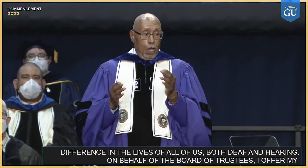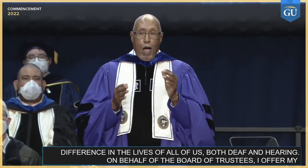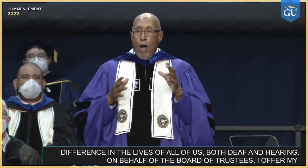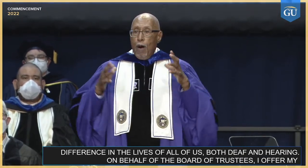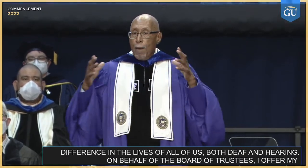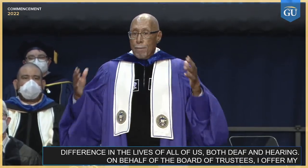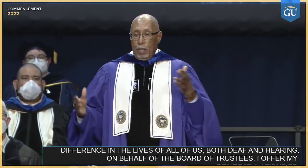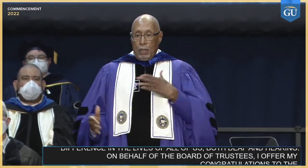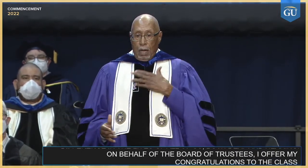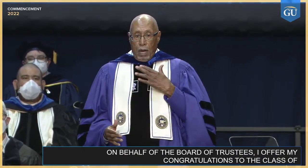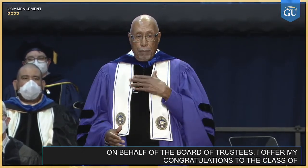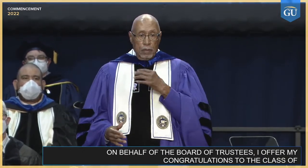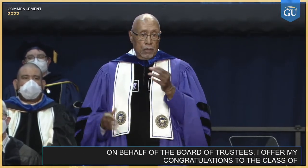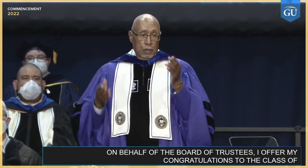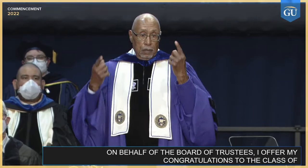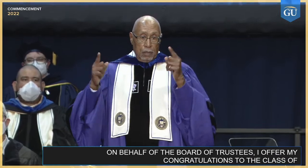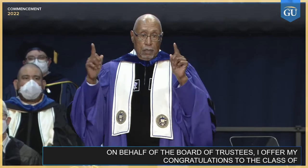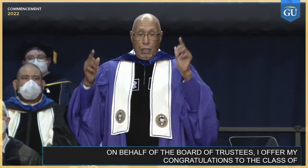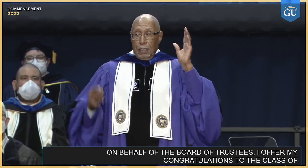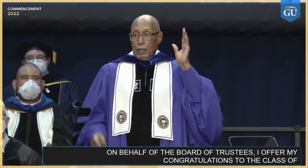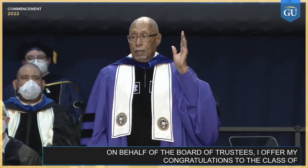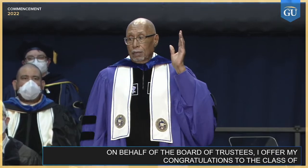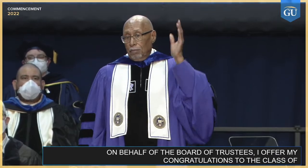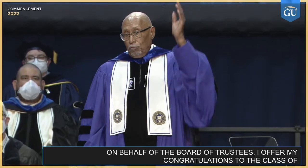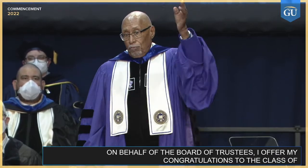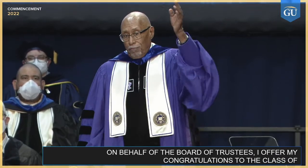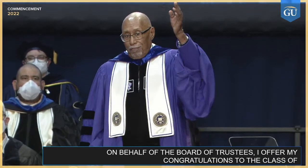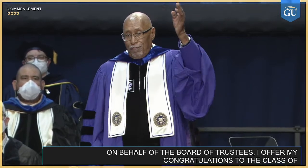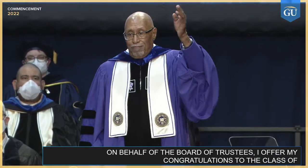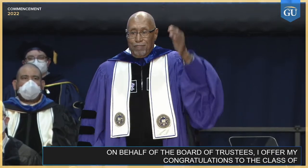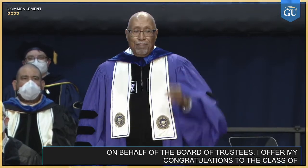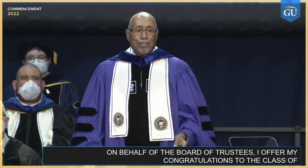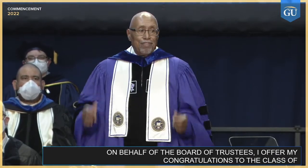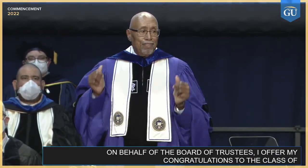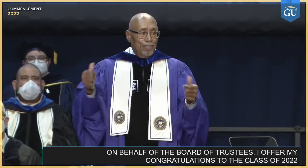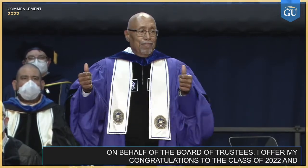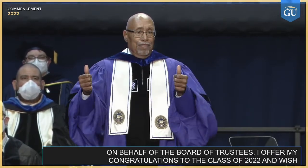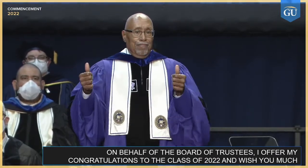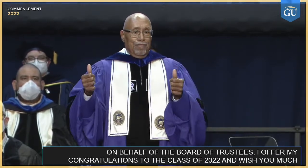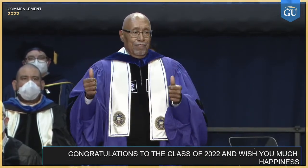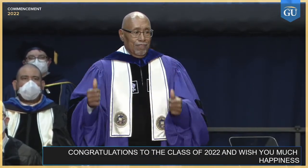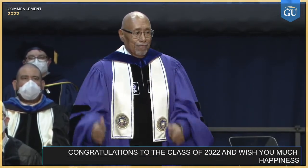of 2022 and wish you much happiness and success.